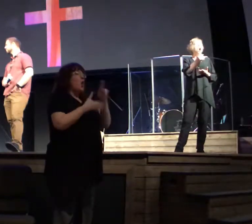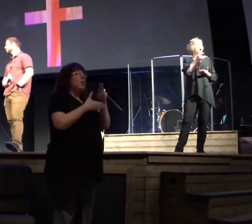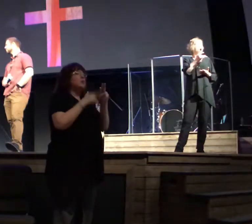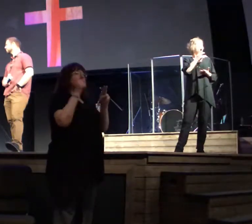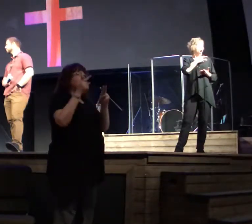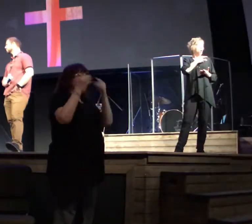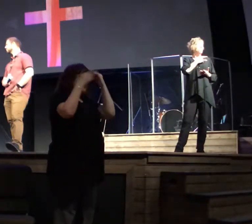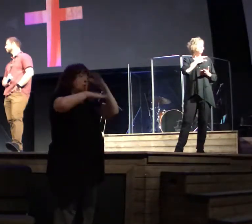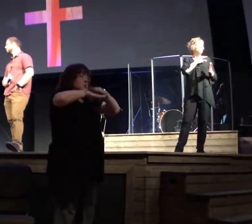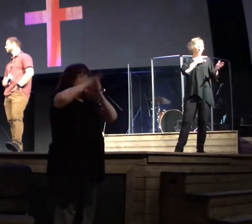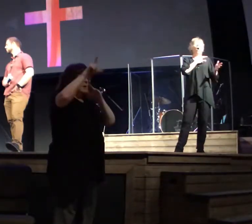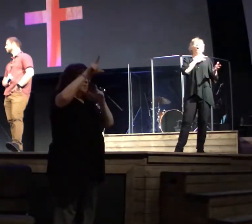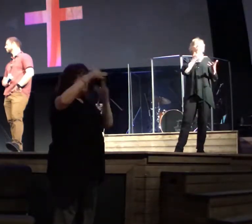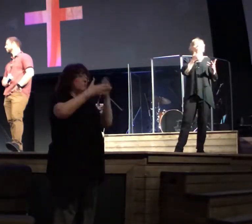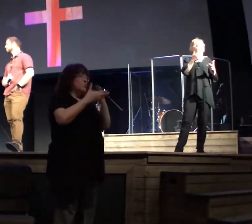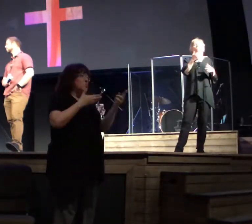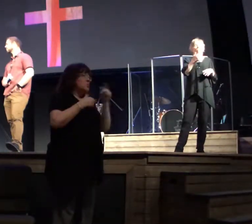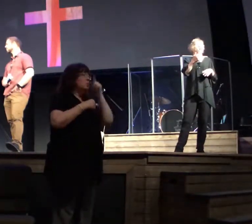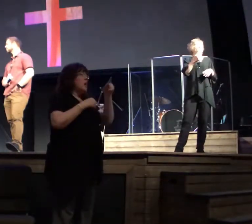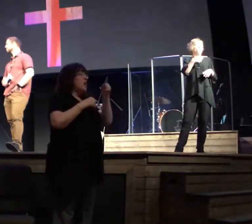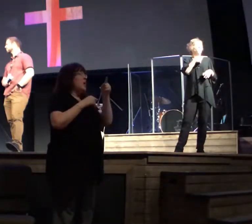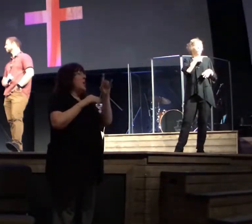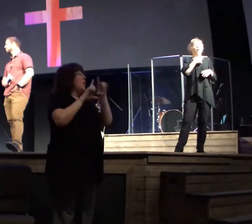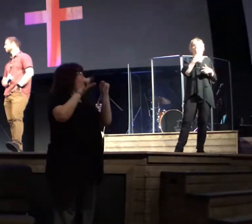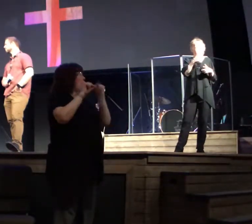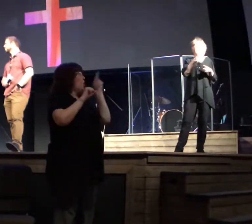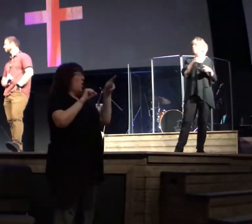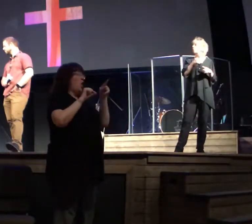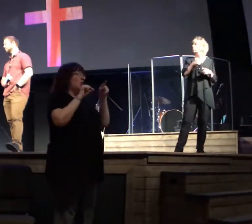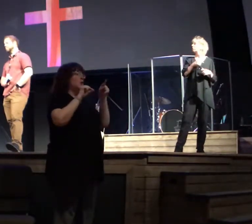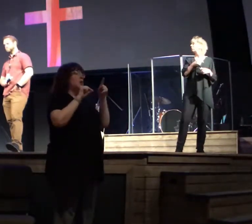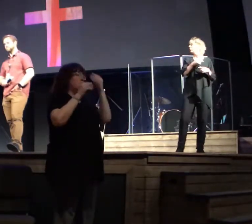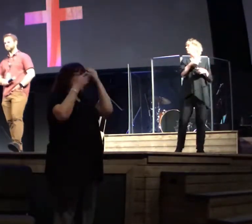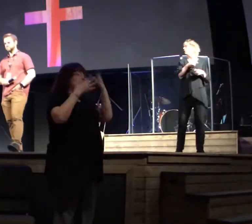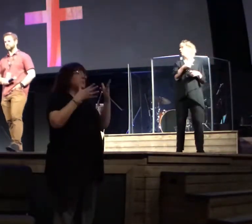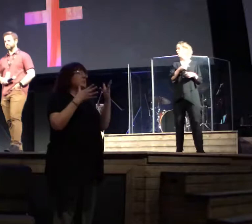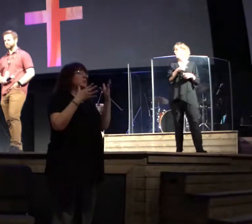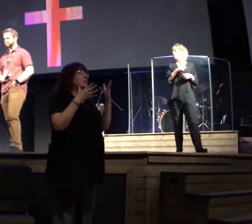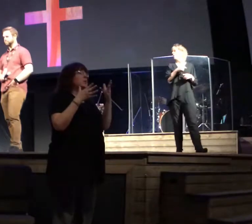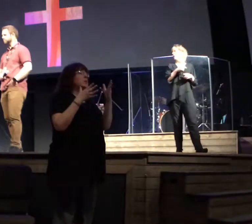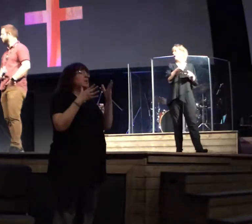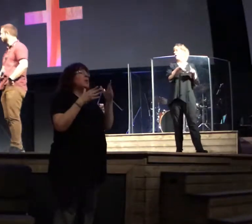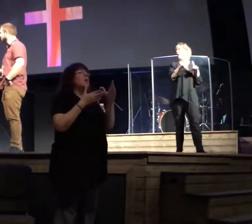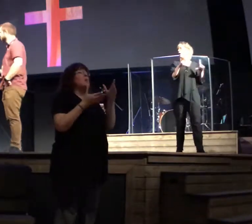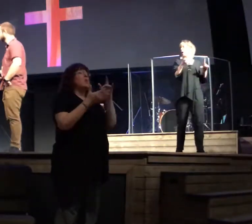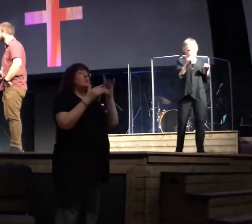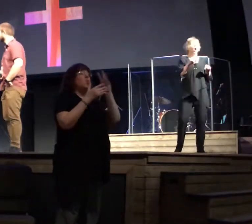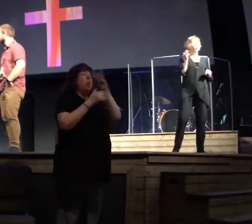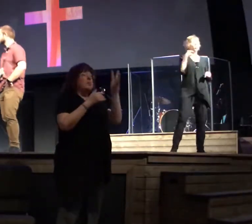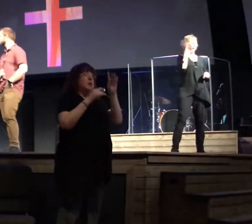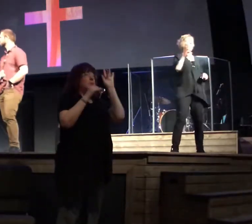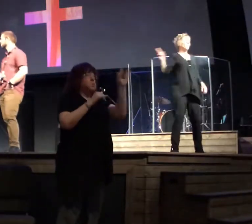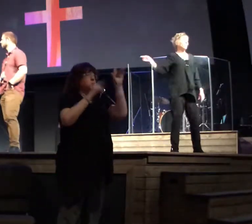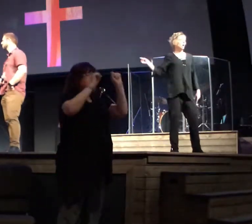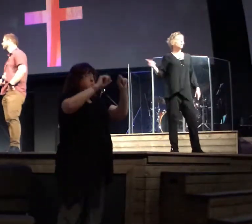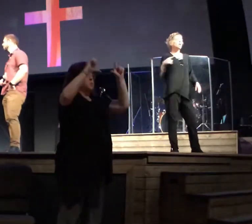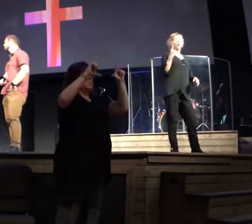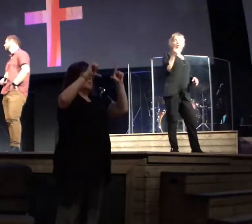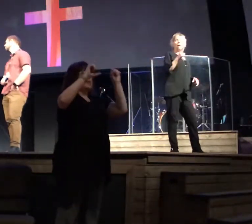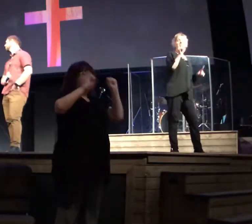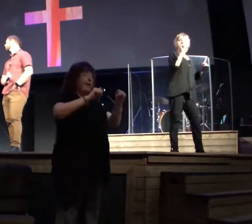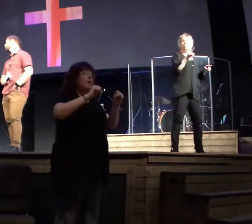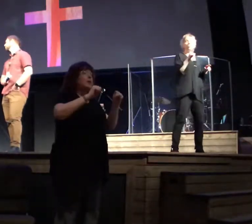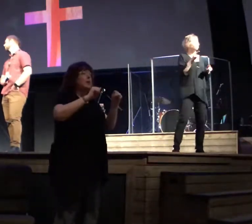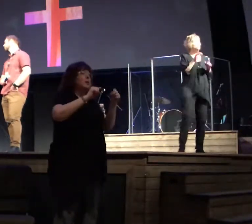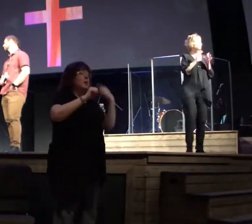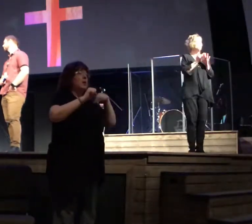desk has got some resources there. There's a card like this that we can get you some info. Also, there's a landing page on our website that you can go to,